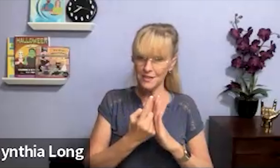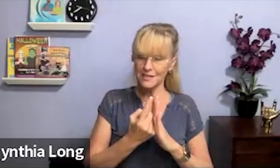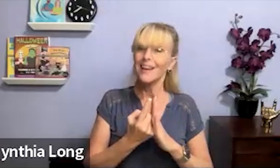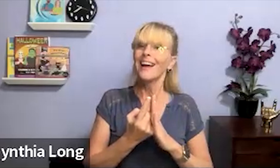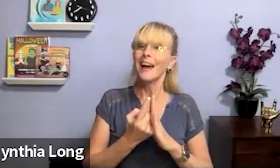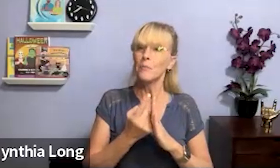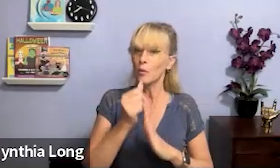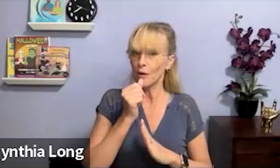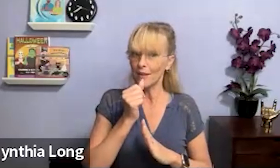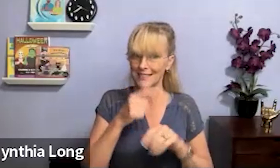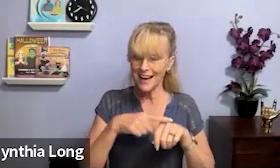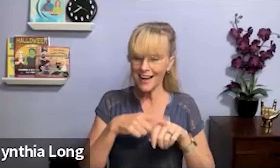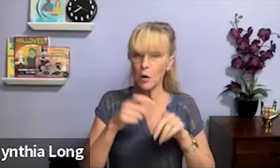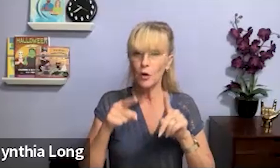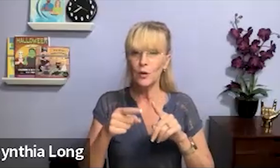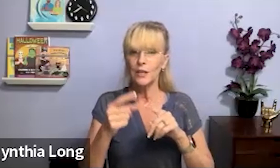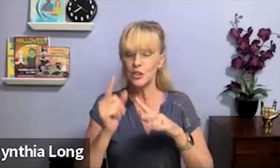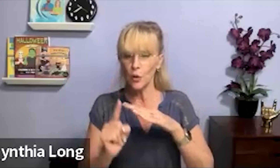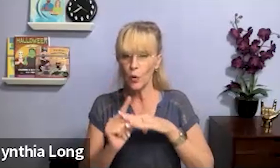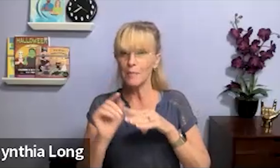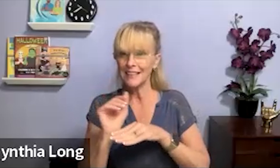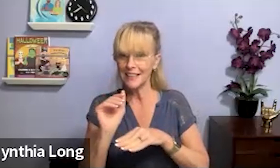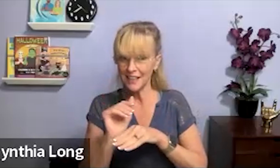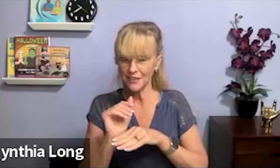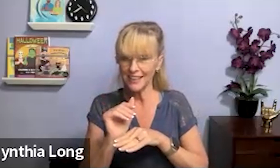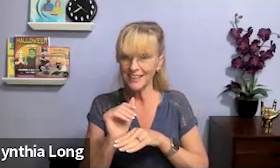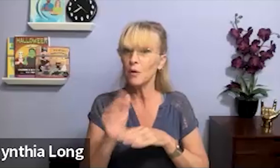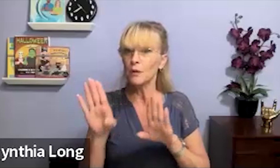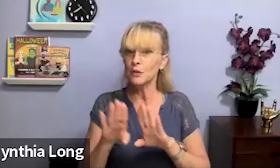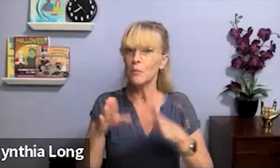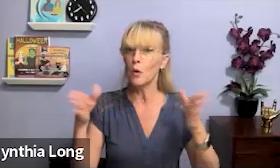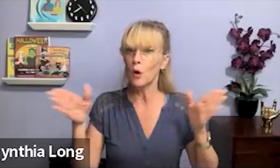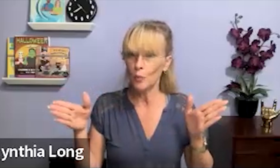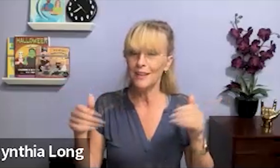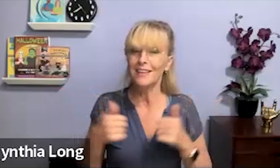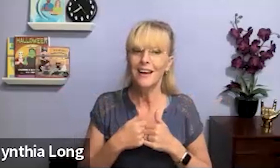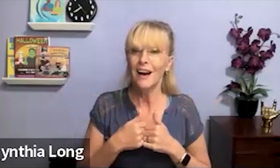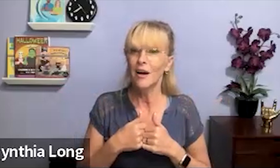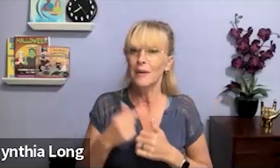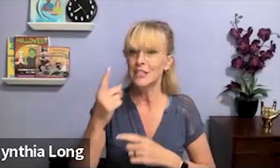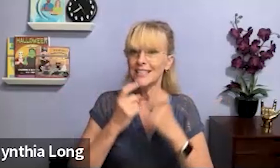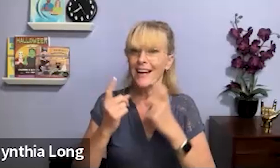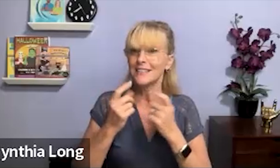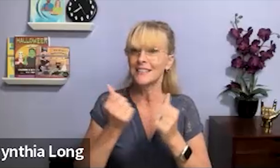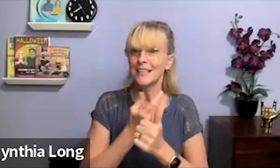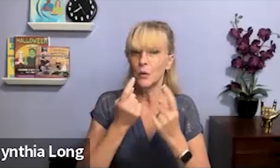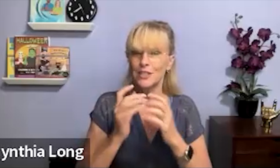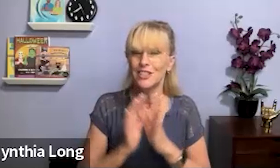hours and more private time, or you can show up in the evening when we do it more open, and just ask us any